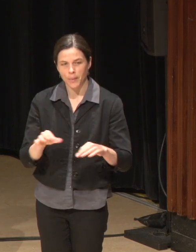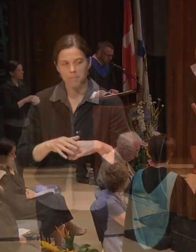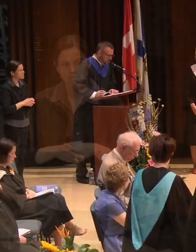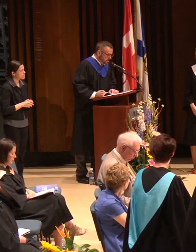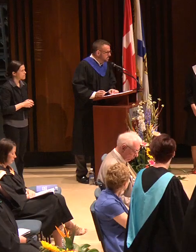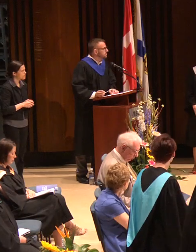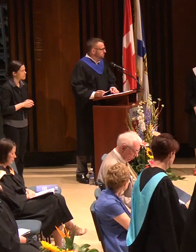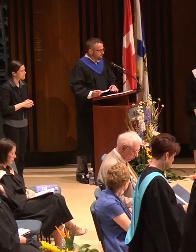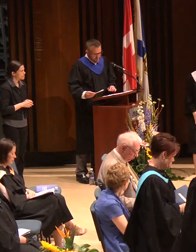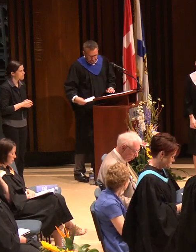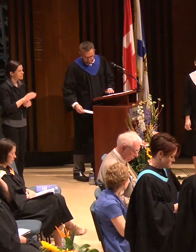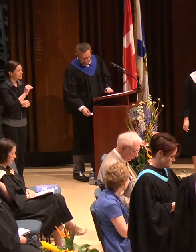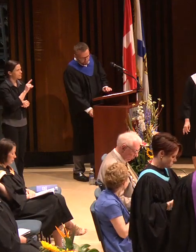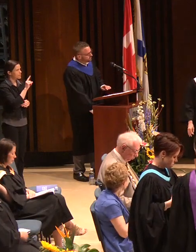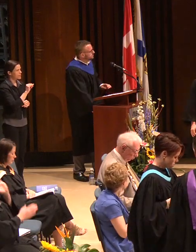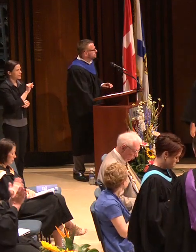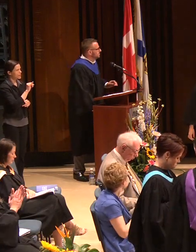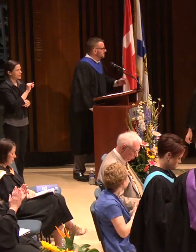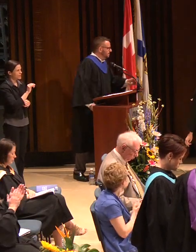Caroline Burgess.